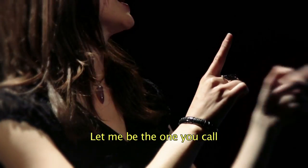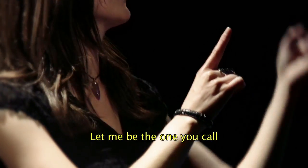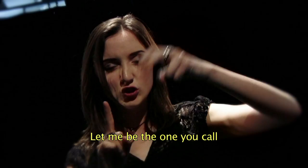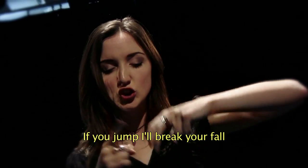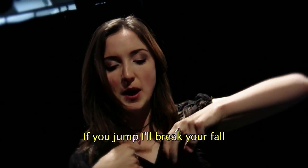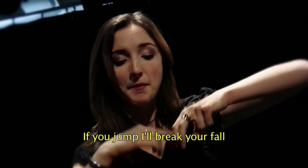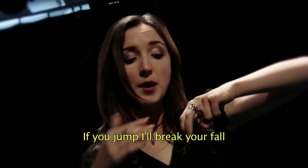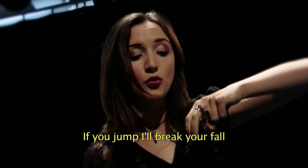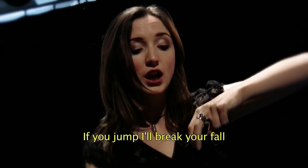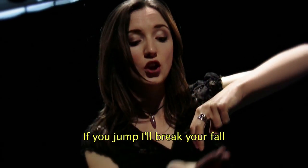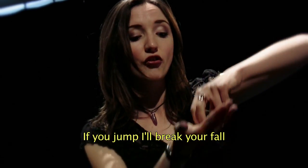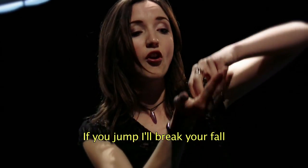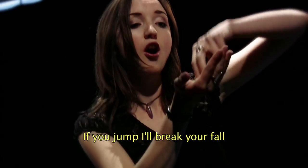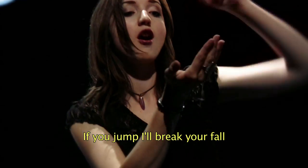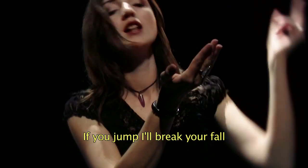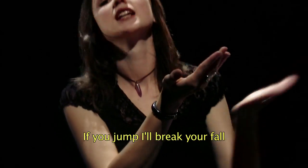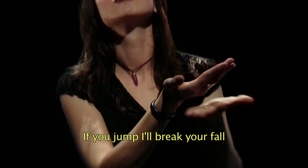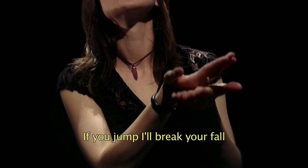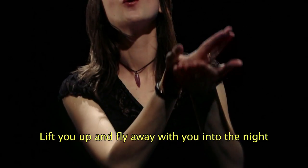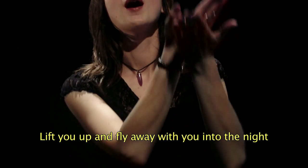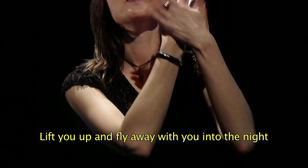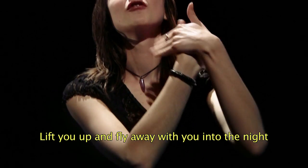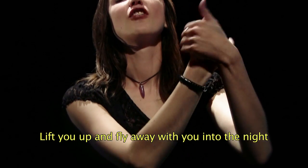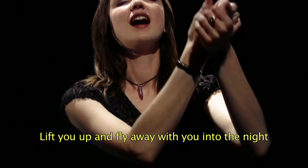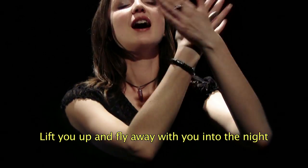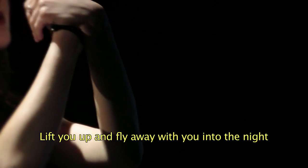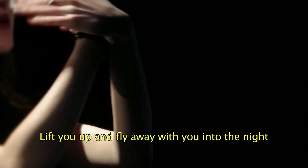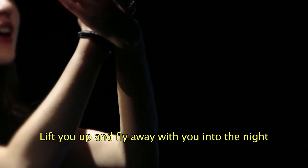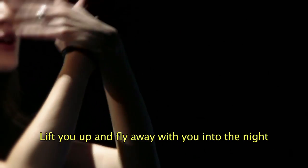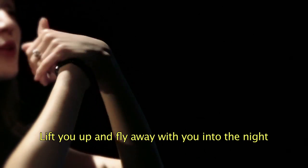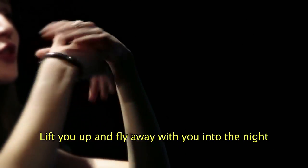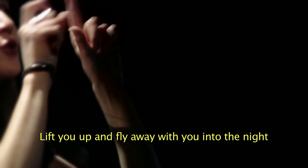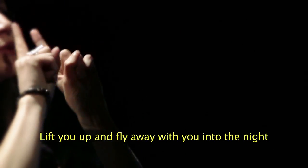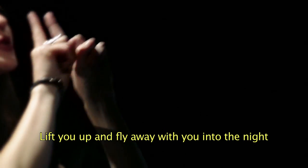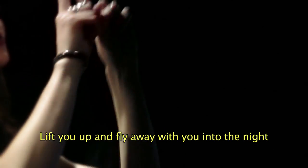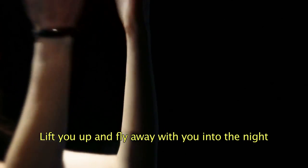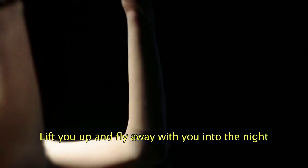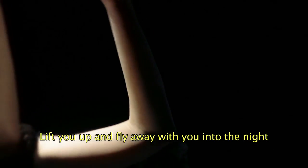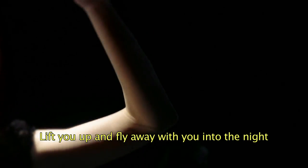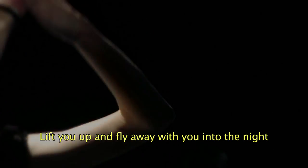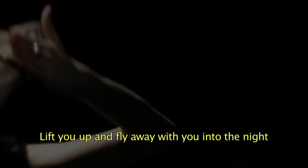I'm crushing a apart Take a to find